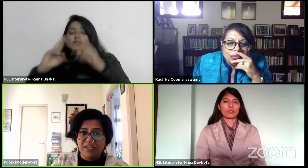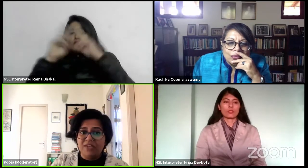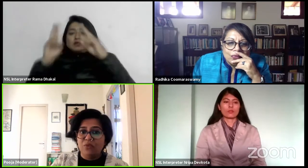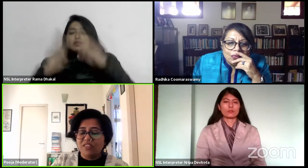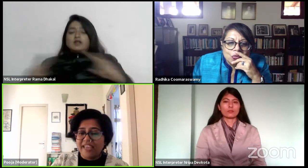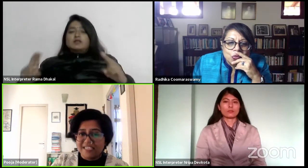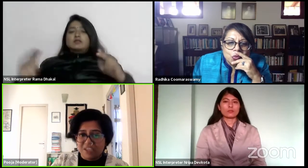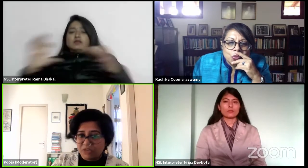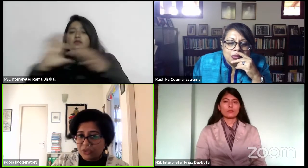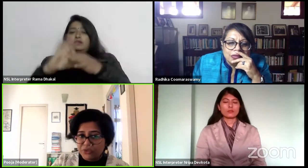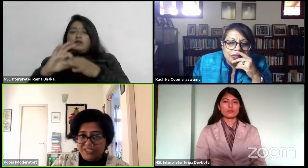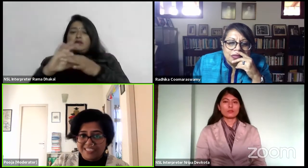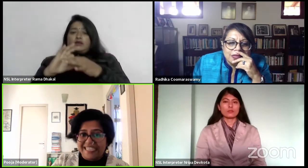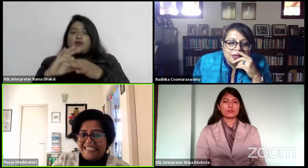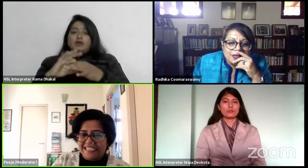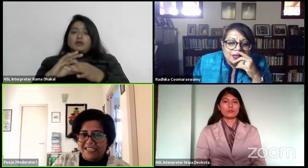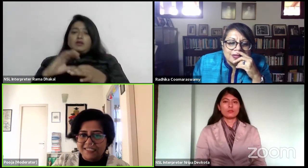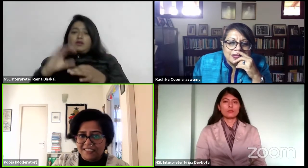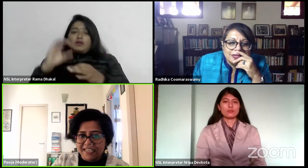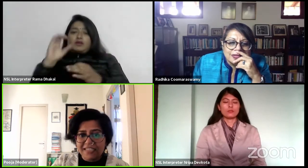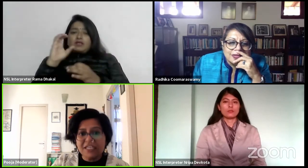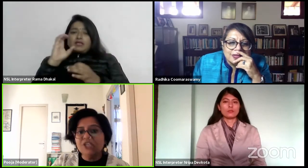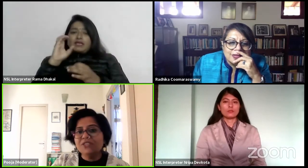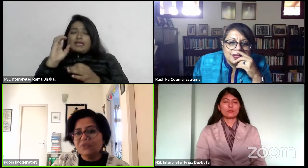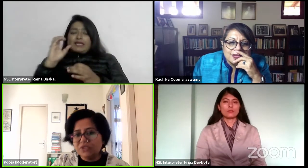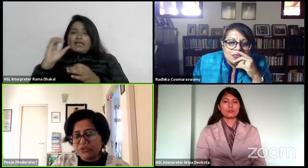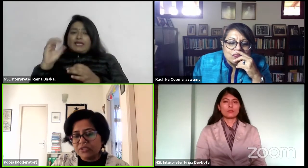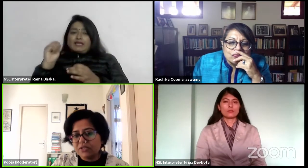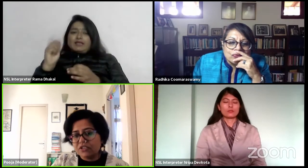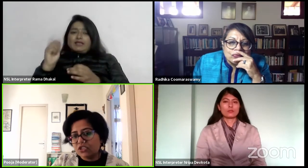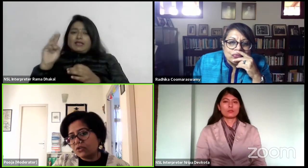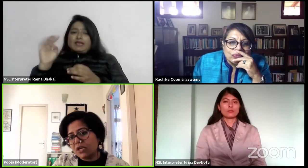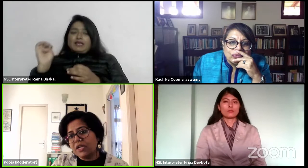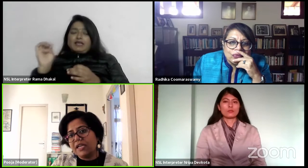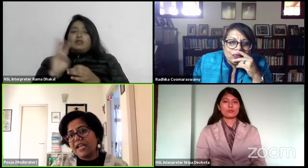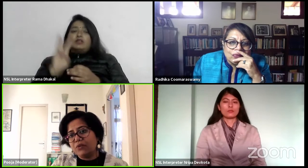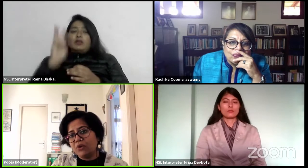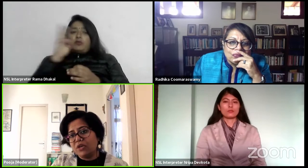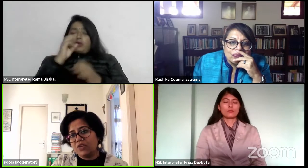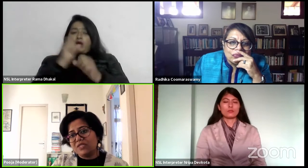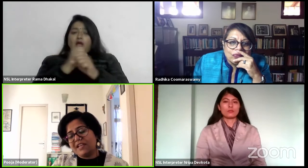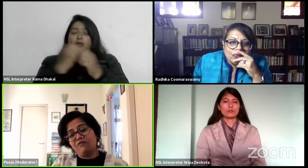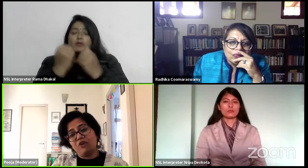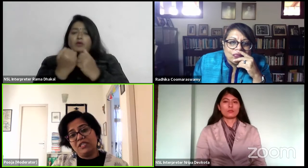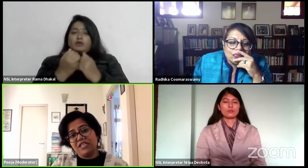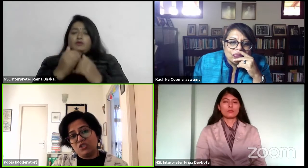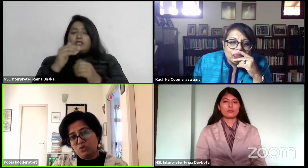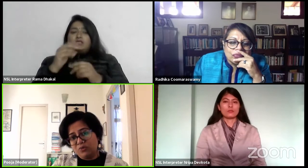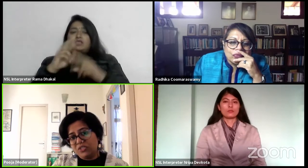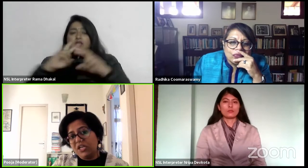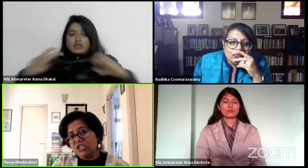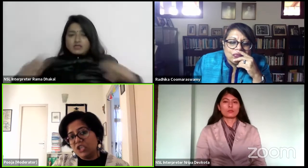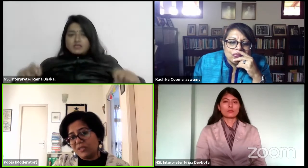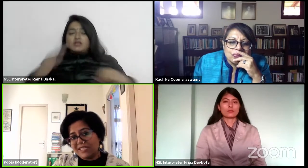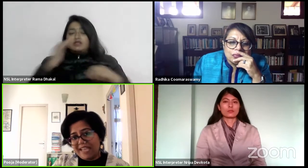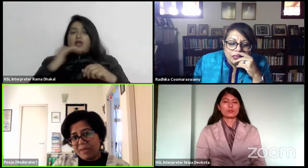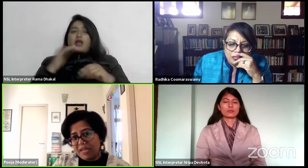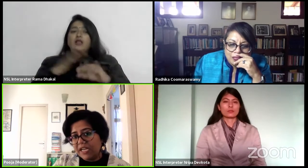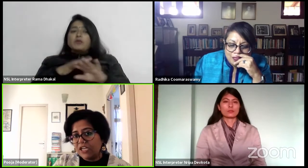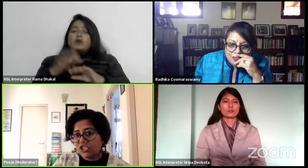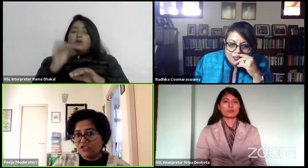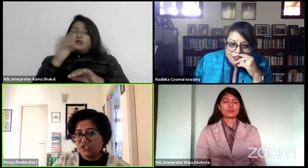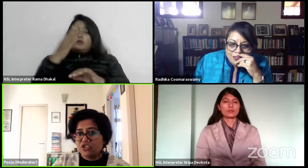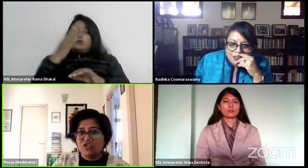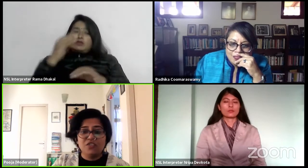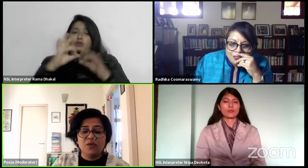Bandana has been with CEDAW since 1999, doing research, training, and working with self-organized groups. She holds an MA